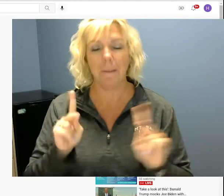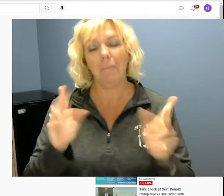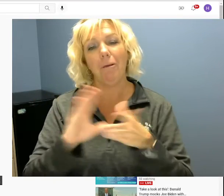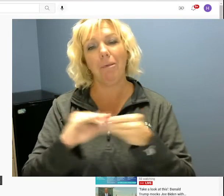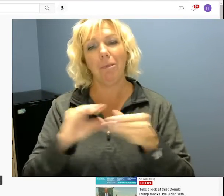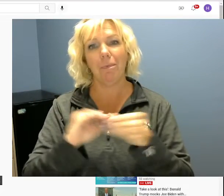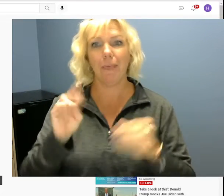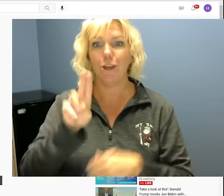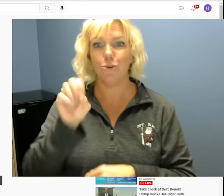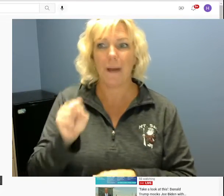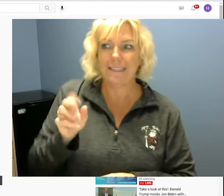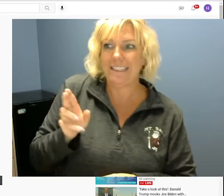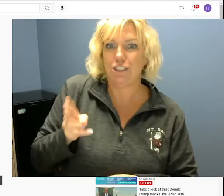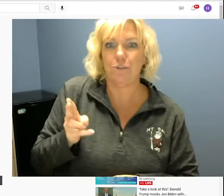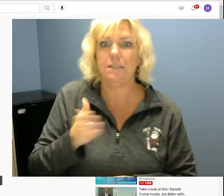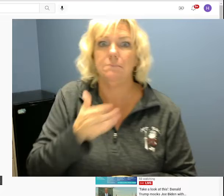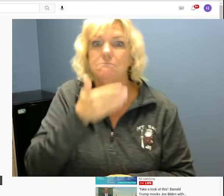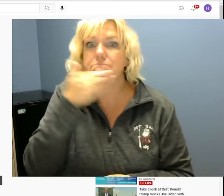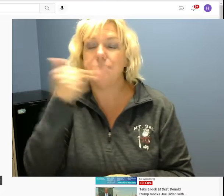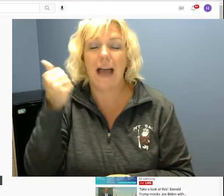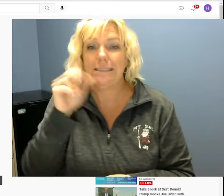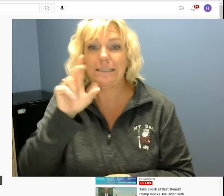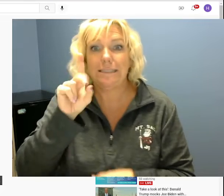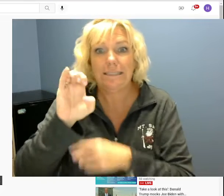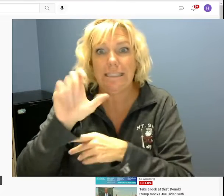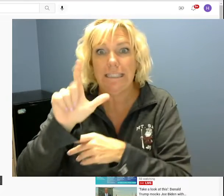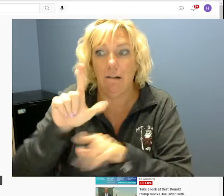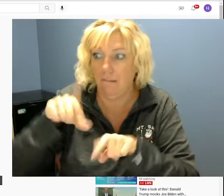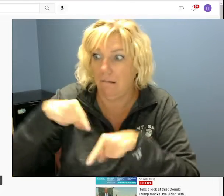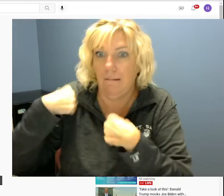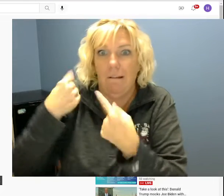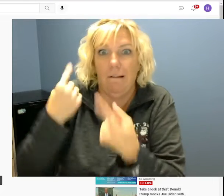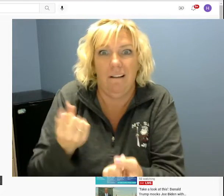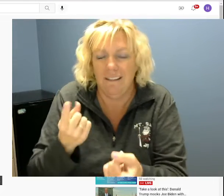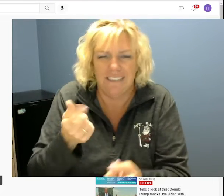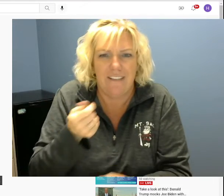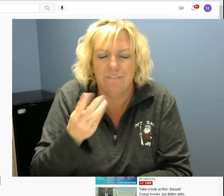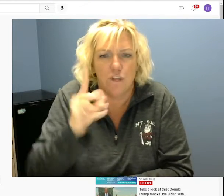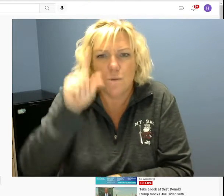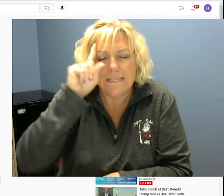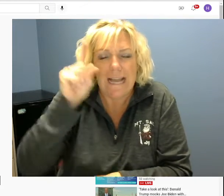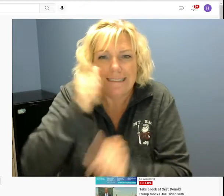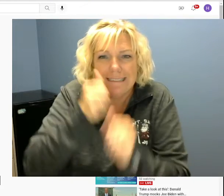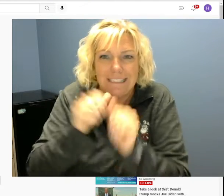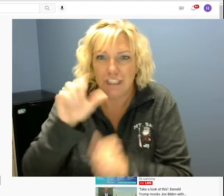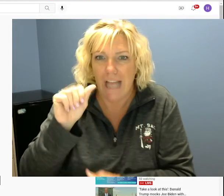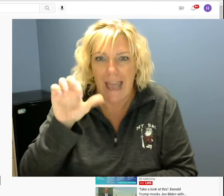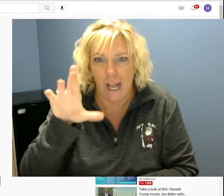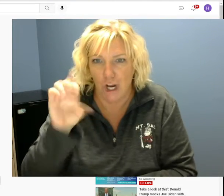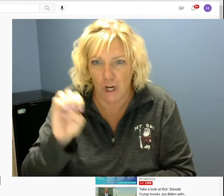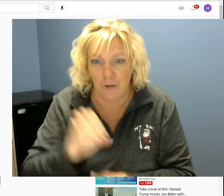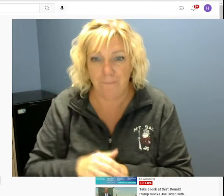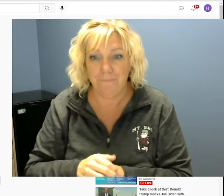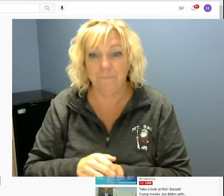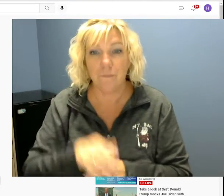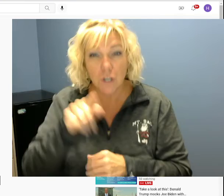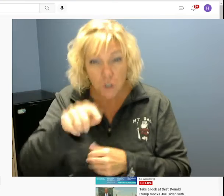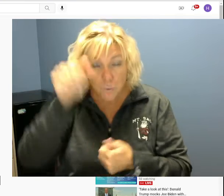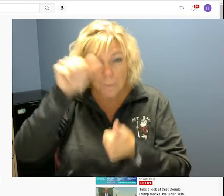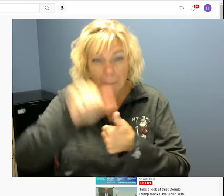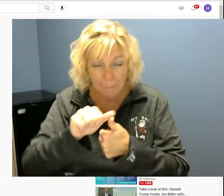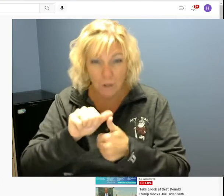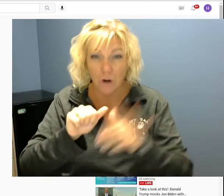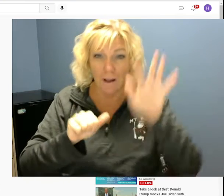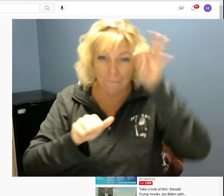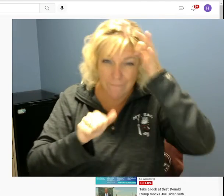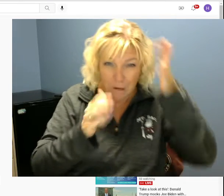estate bargain ever, because it ended up being pennies to an acre. Now, you might remember in the discussion about Federalist and